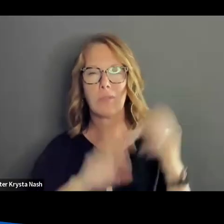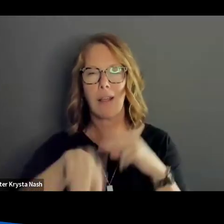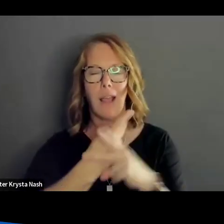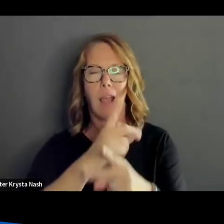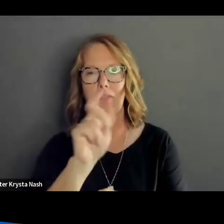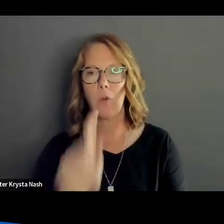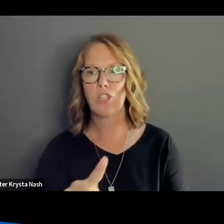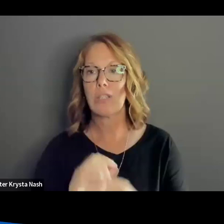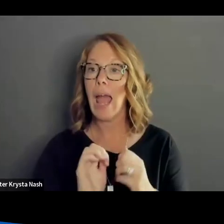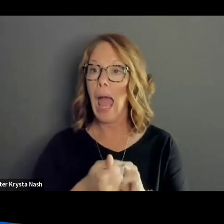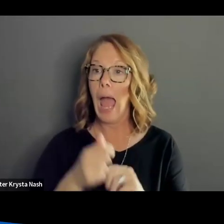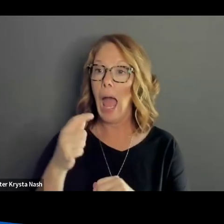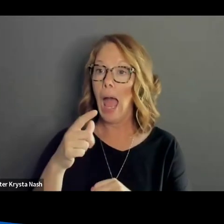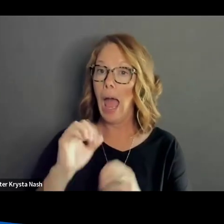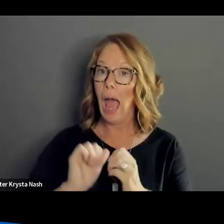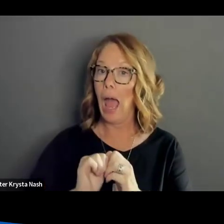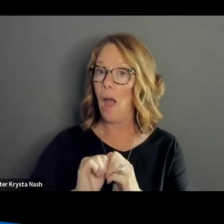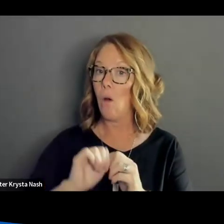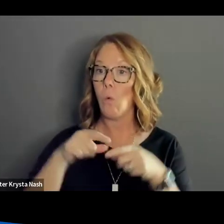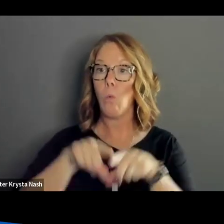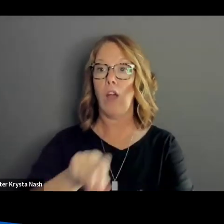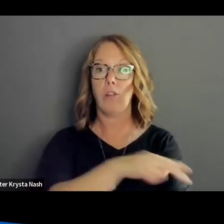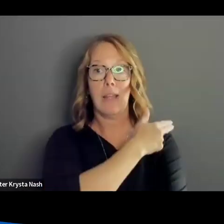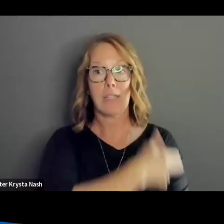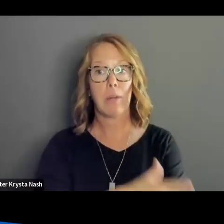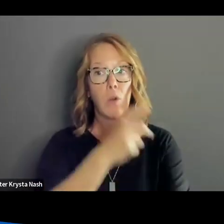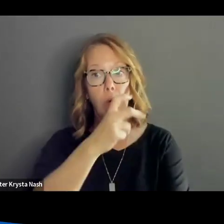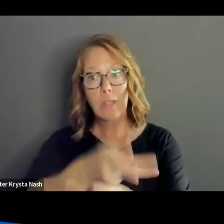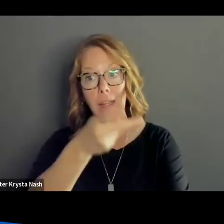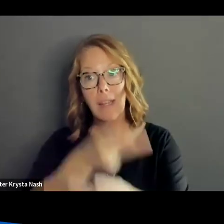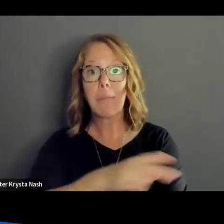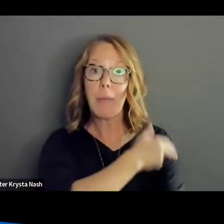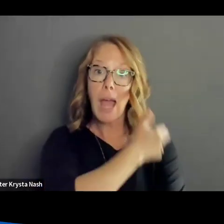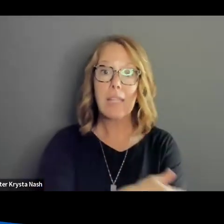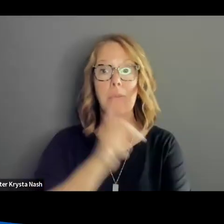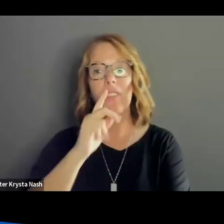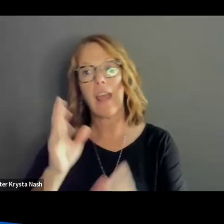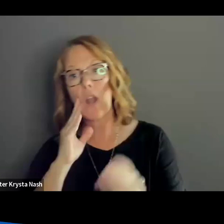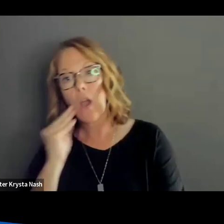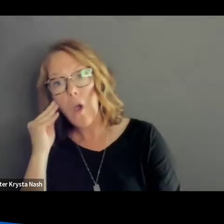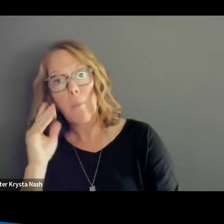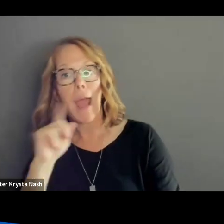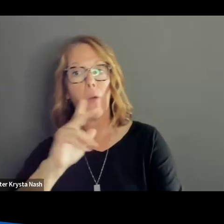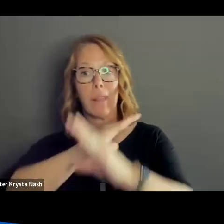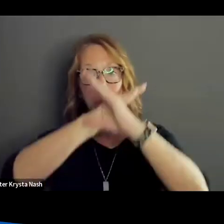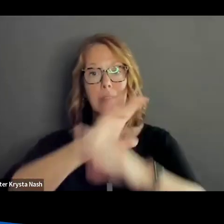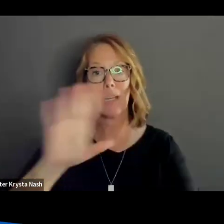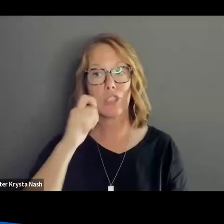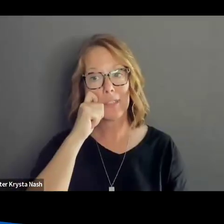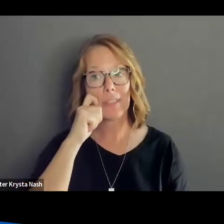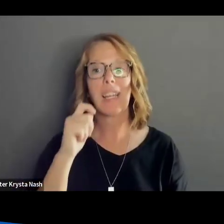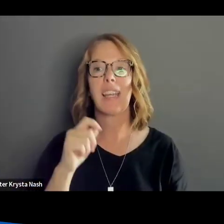things. How will you be cared for when you're in the hospital? Will you be in the hospital and then you go home? How will they protect your skin when you're